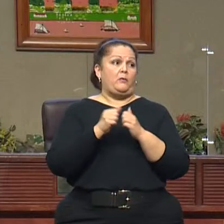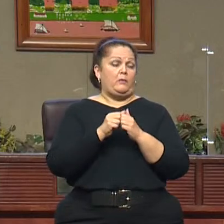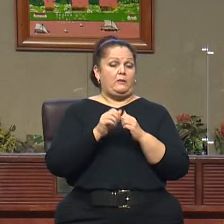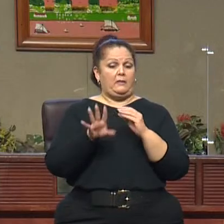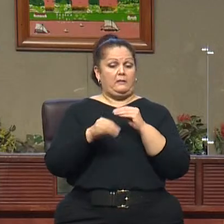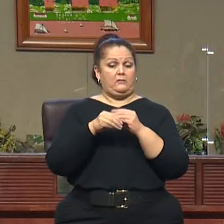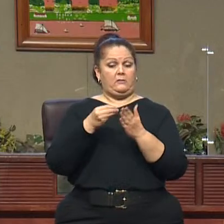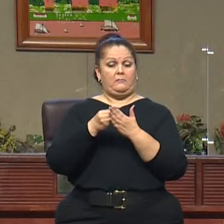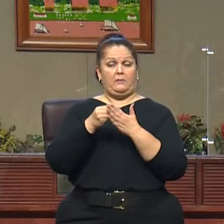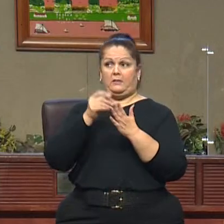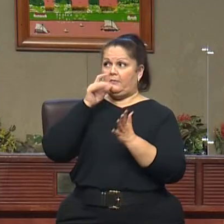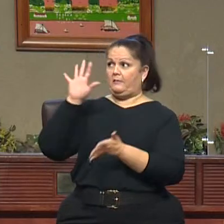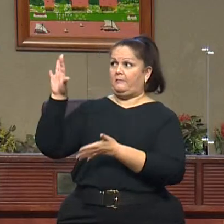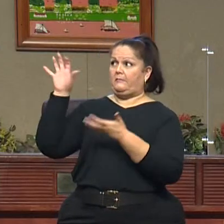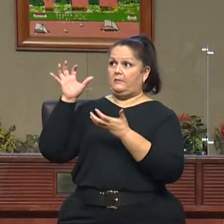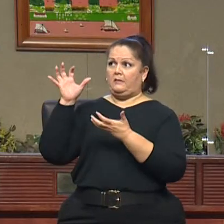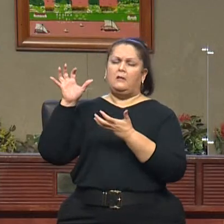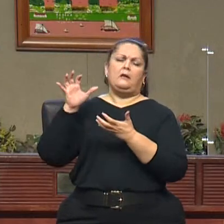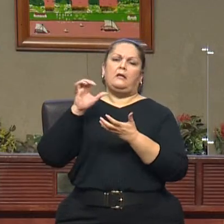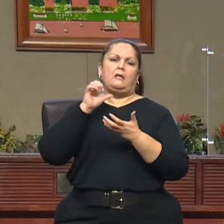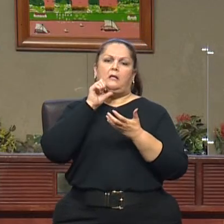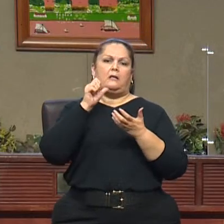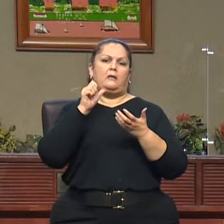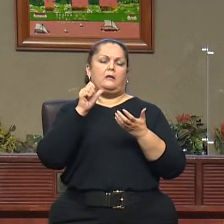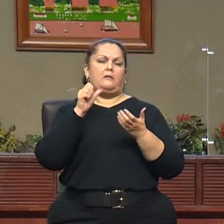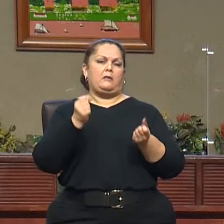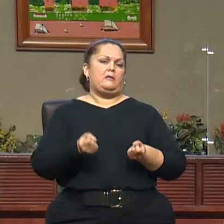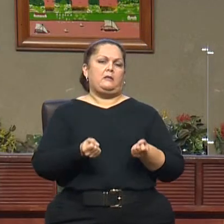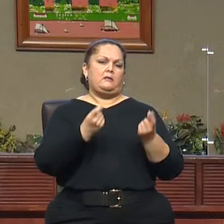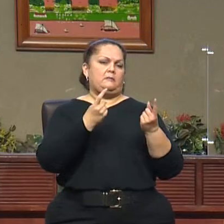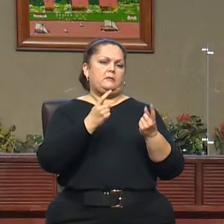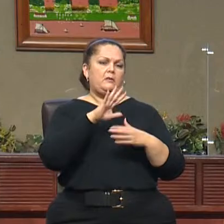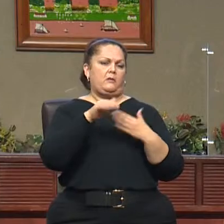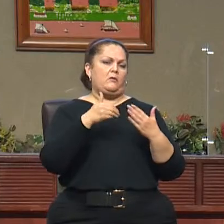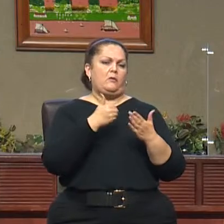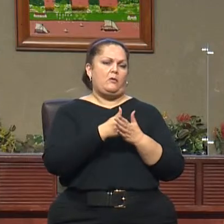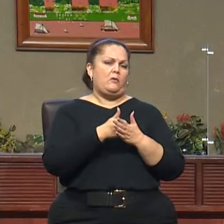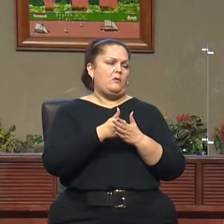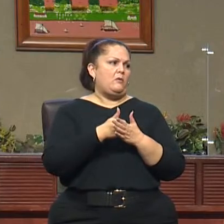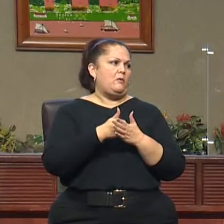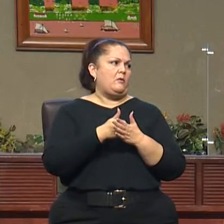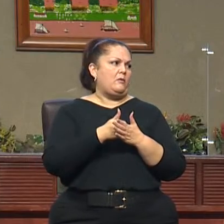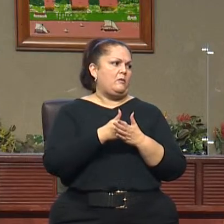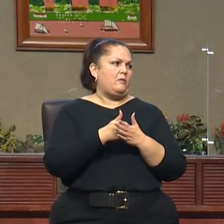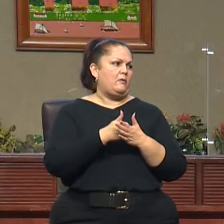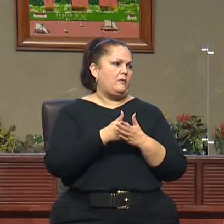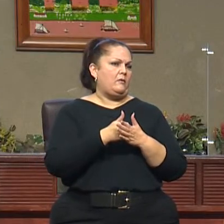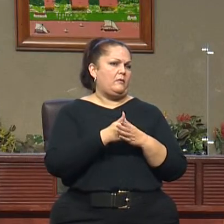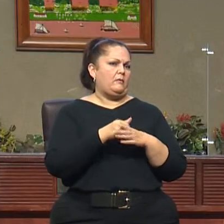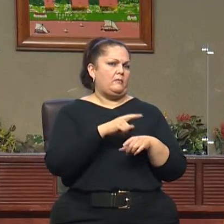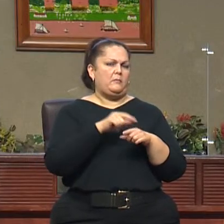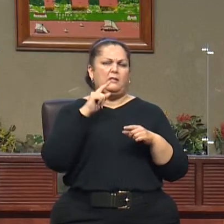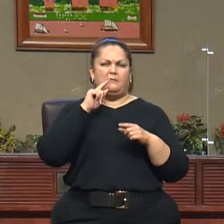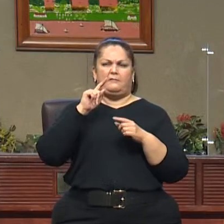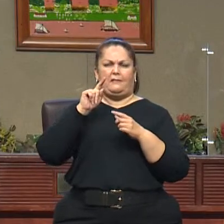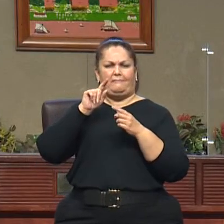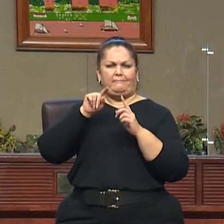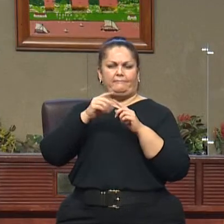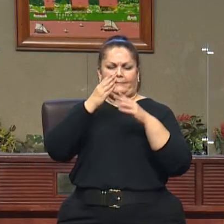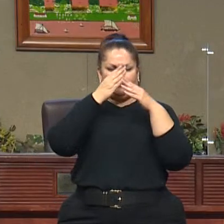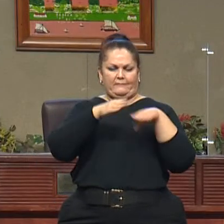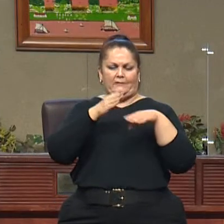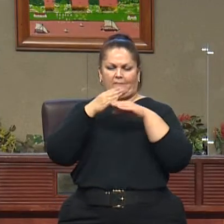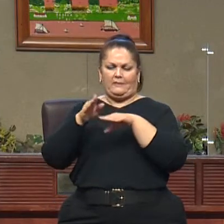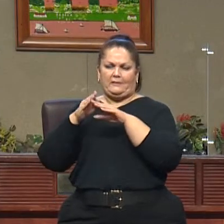will receive, will not spend it on rental assistance because we received a separate pot of money, a separate $33